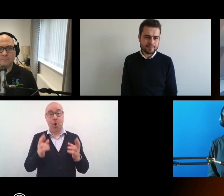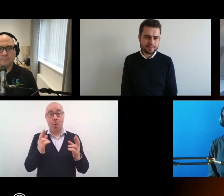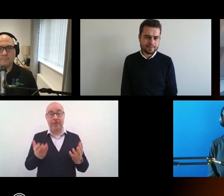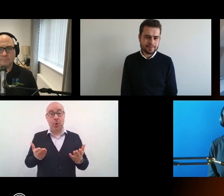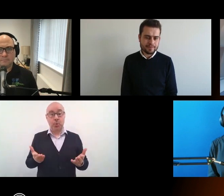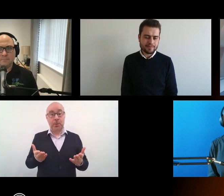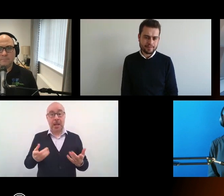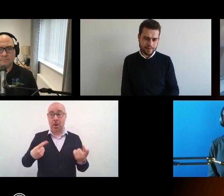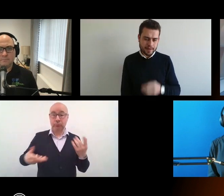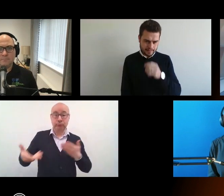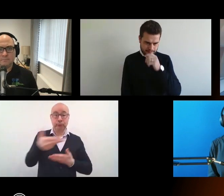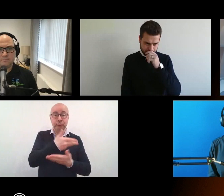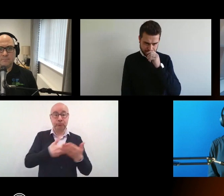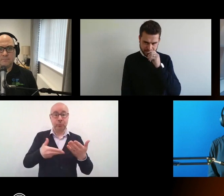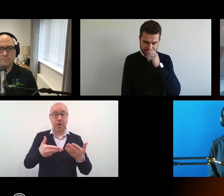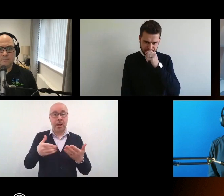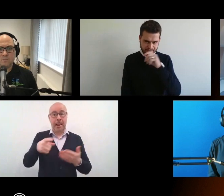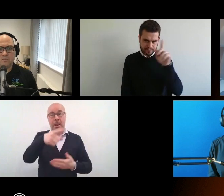hit across the sector.